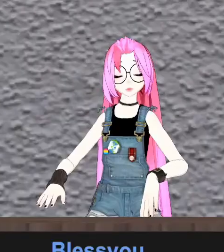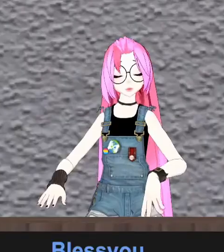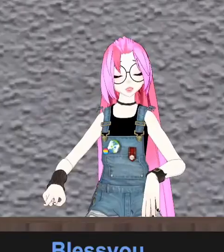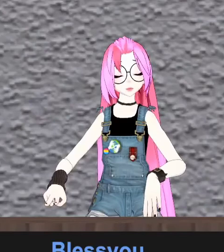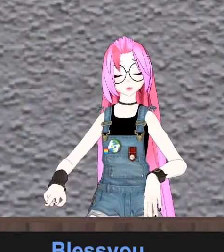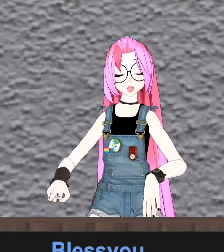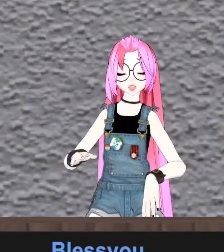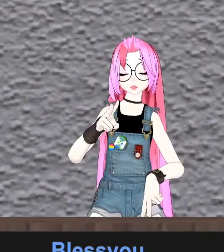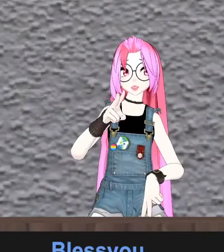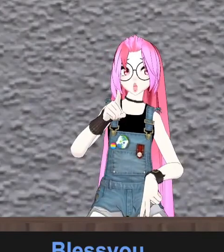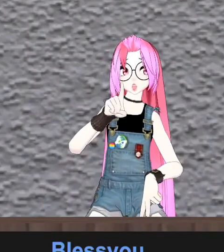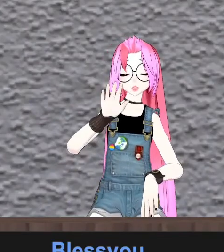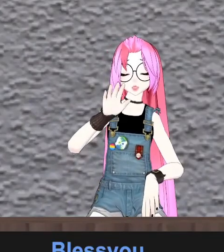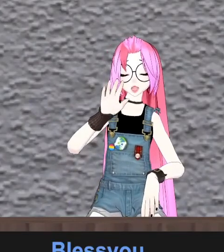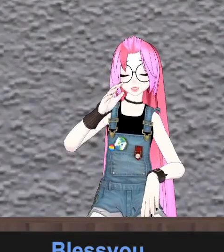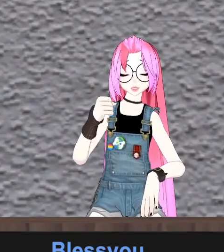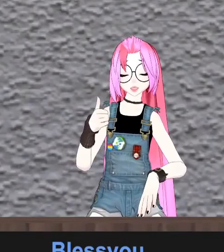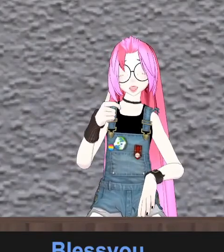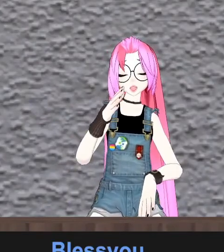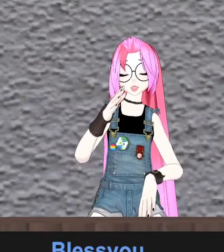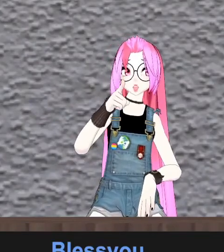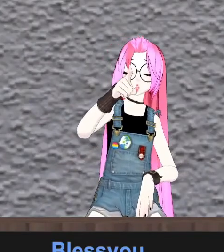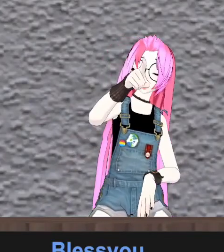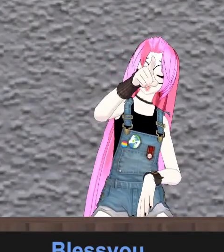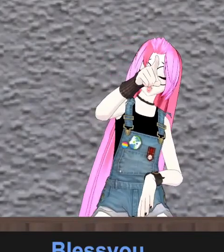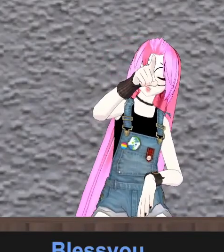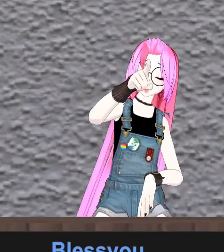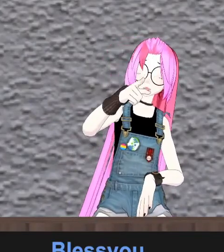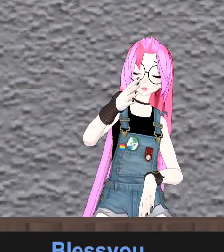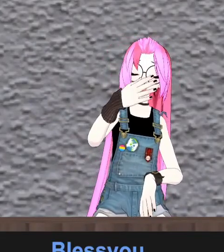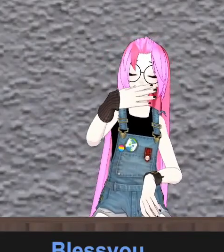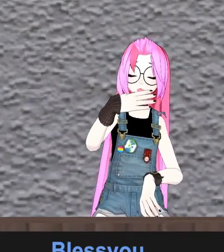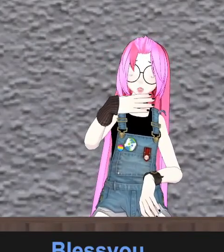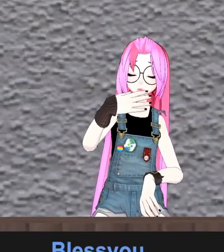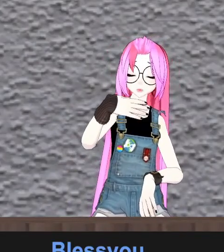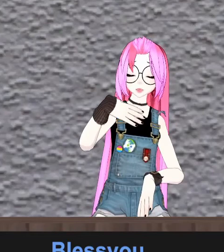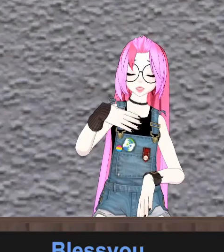All right. I'm going to take one or two more questions and then we'll go ahead and... Did you have one, Taito? Yeah, go ahead and come forward.